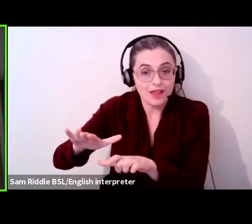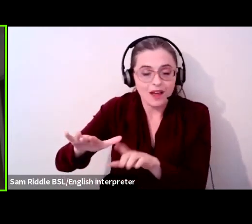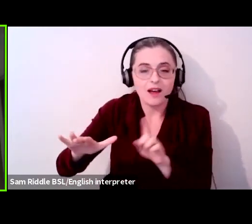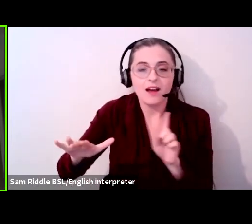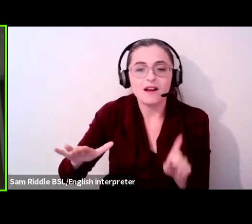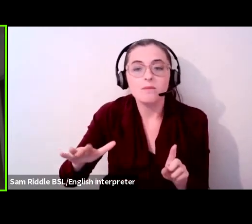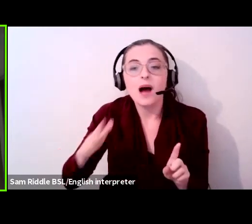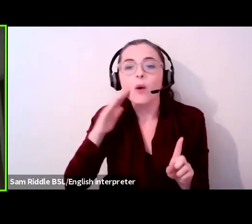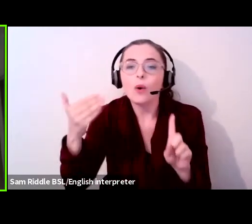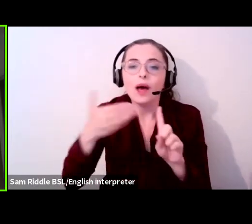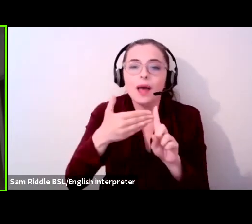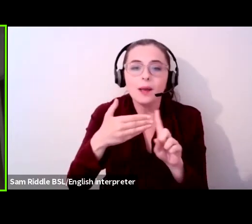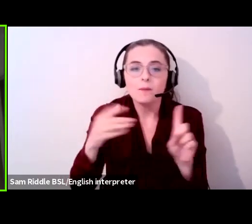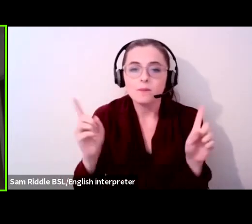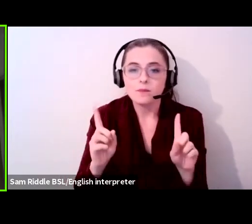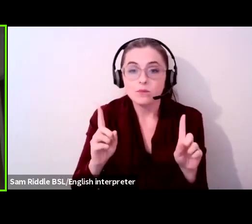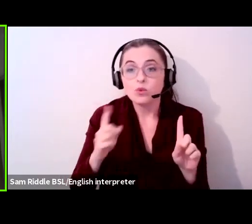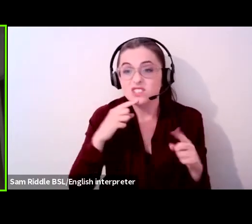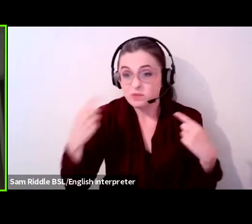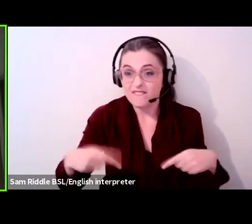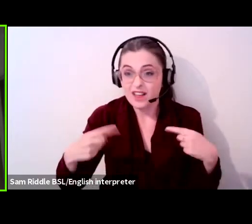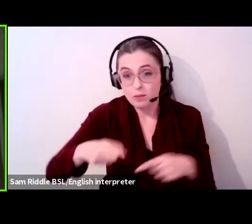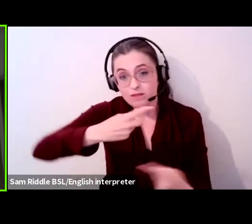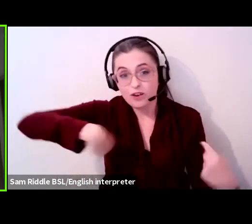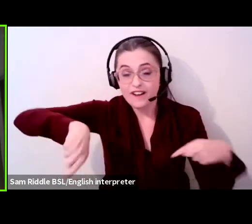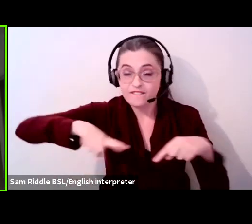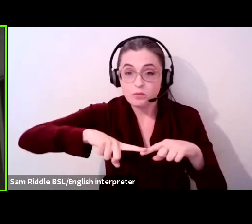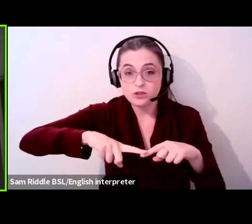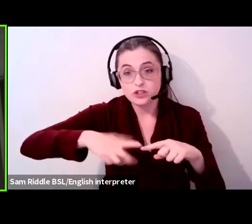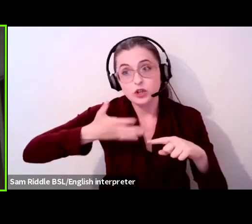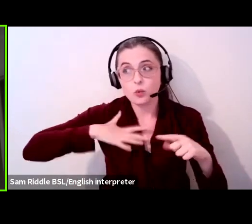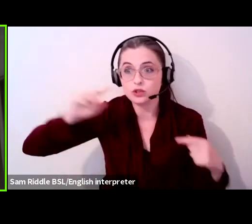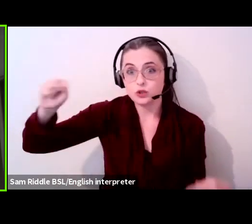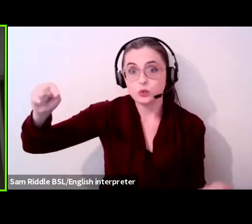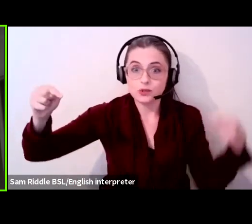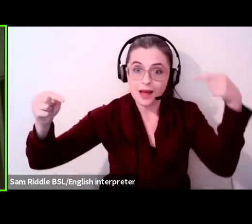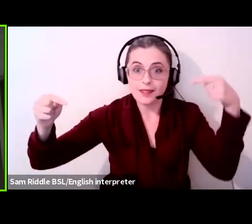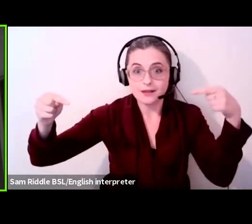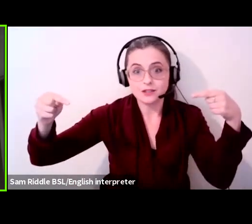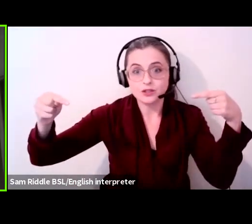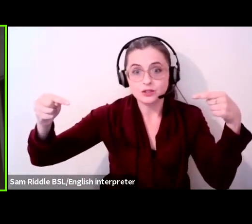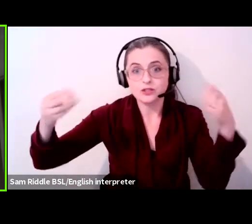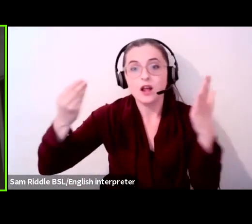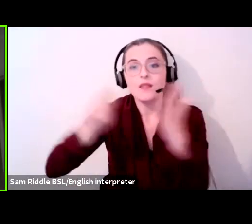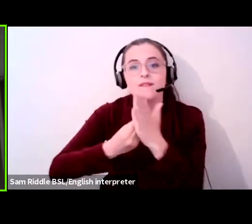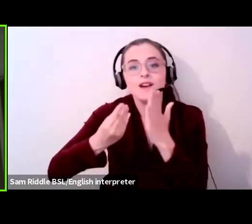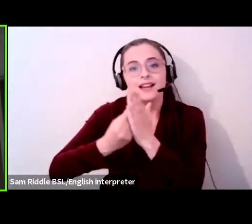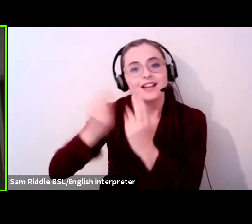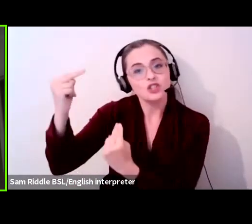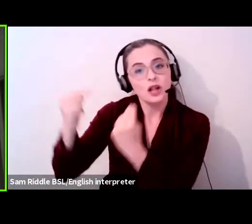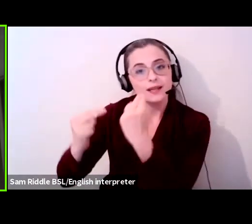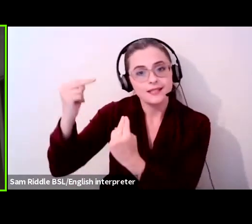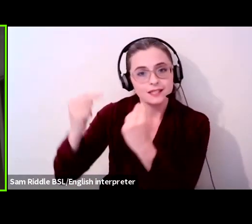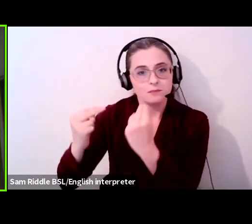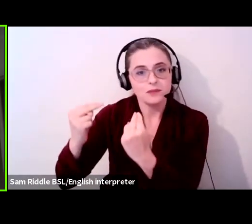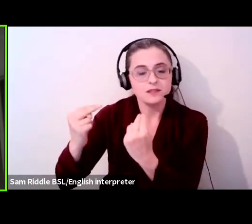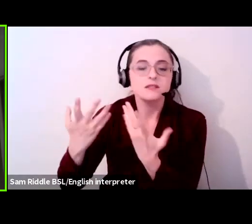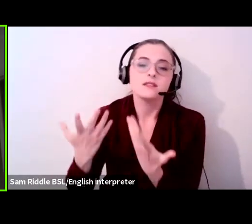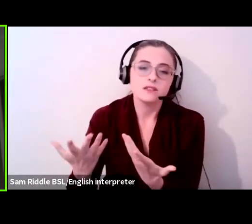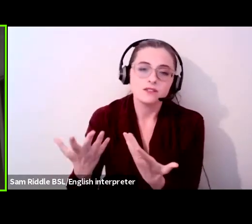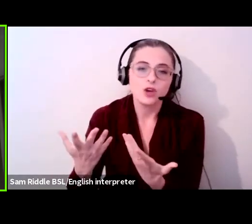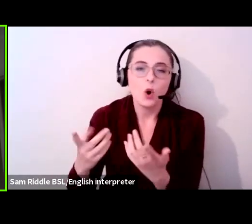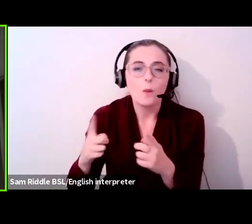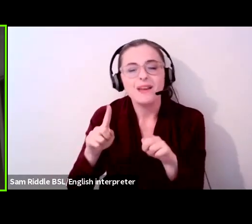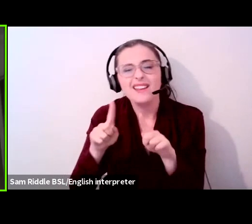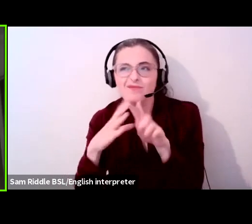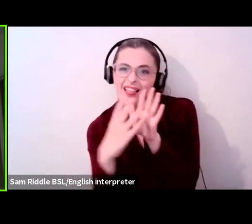We aim to make it available to everyone who wants to challenge their financial assessment. So it will be like a